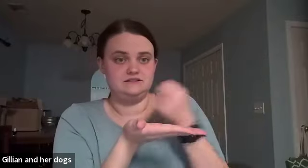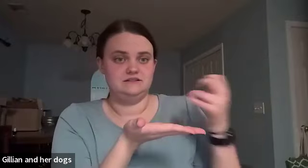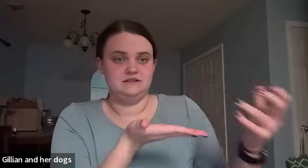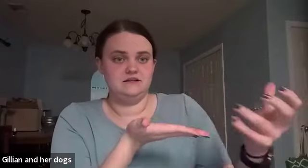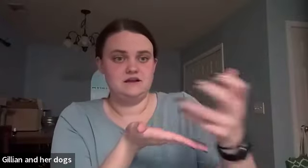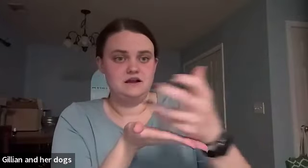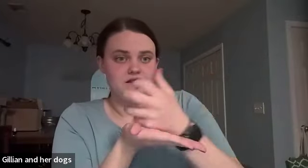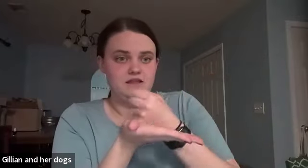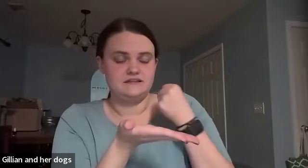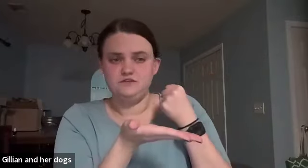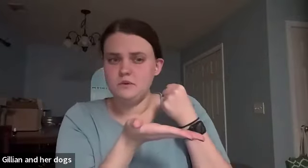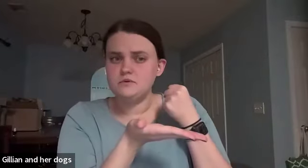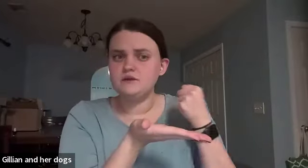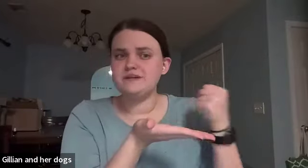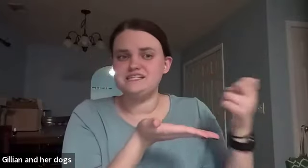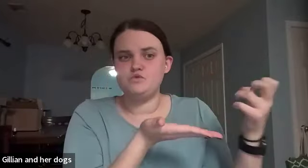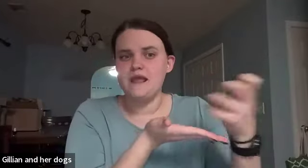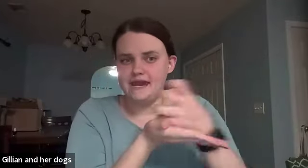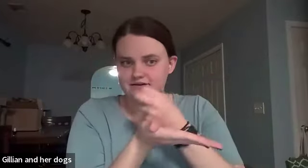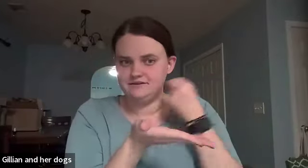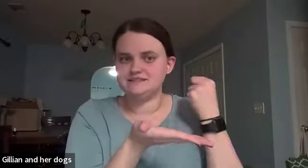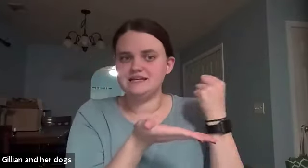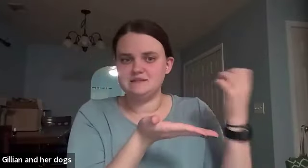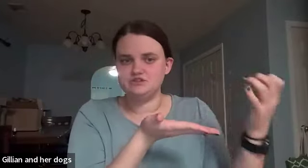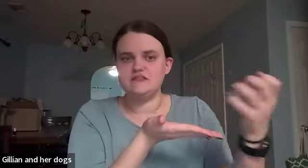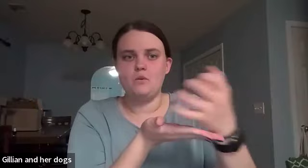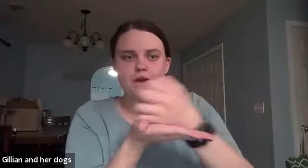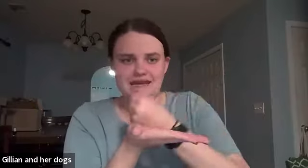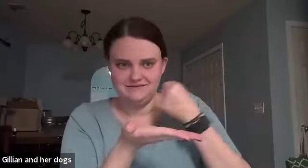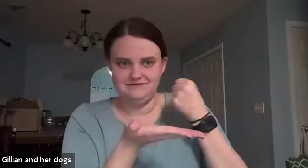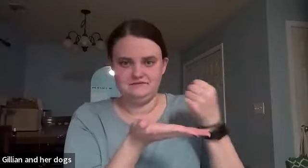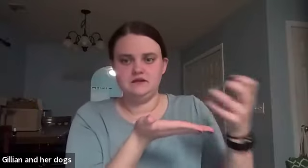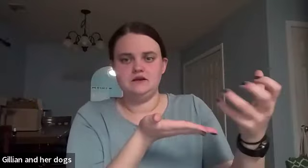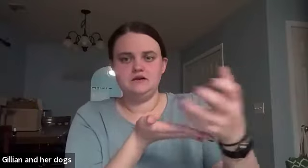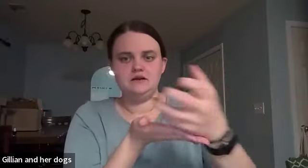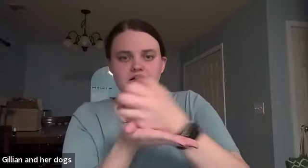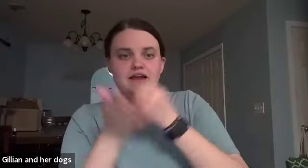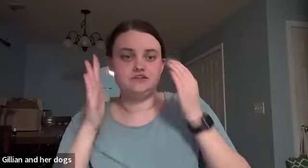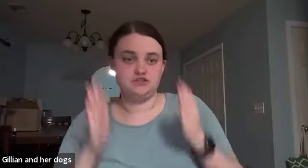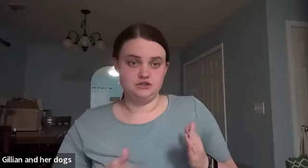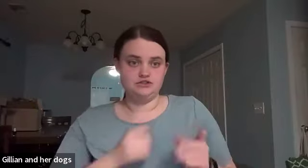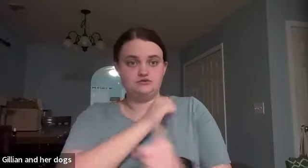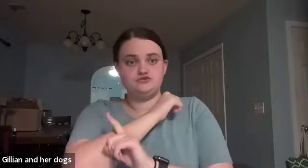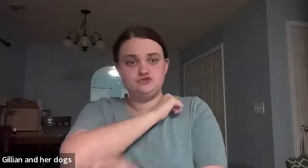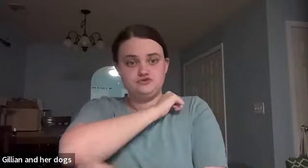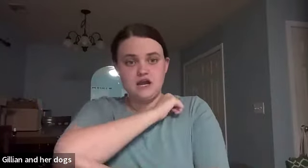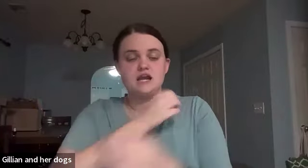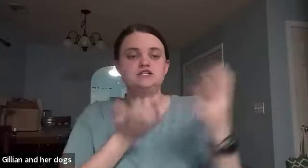collect. Collect. If you remember like when we did win, it's kind of similar to that win. Collector. So